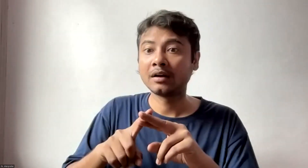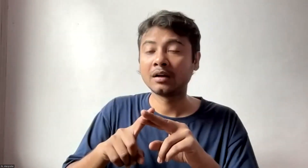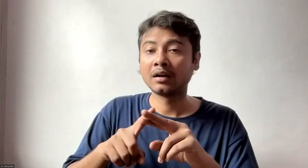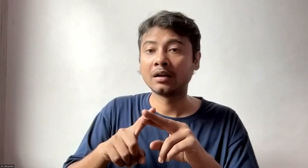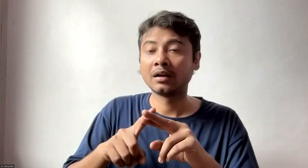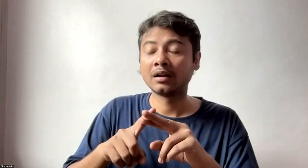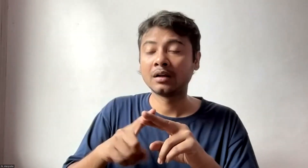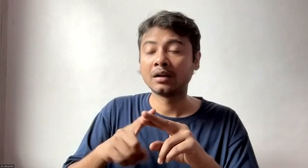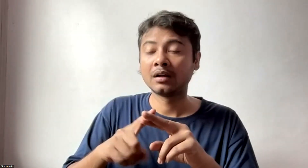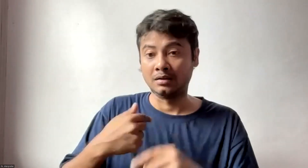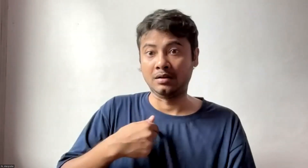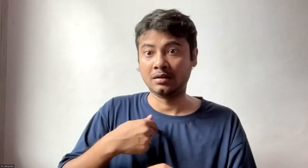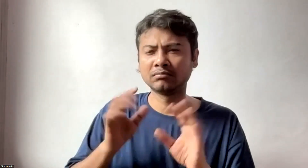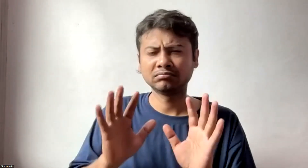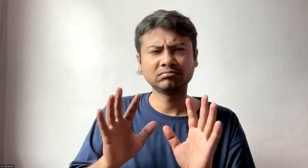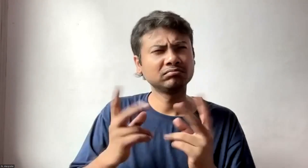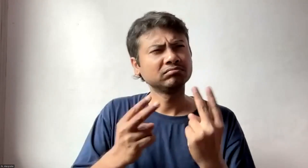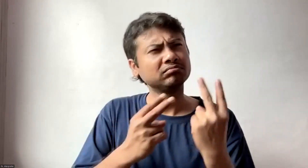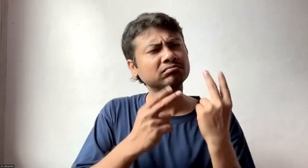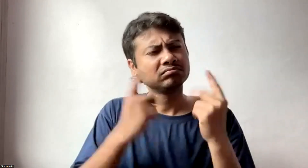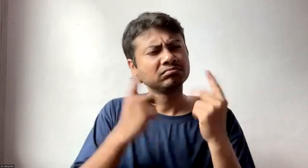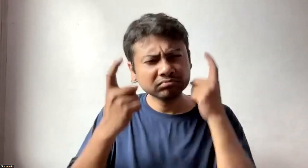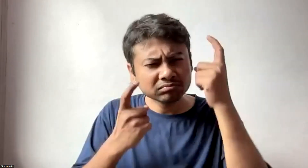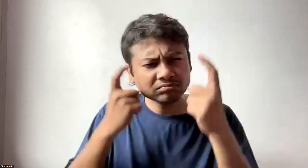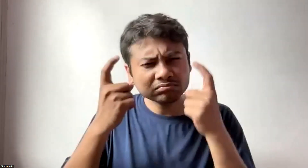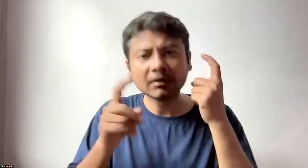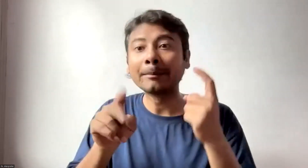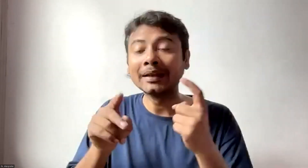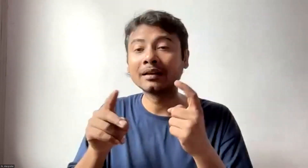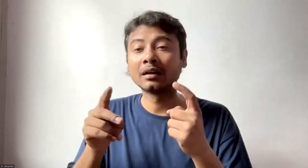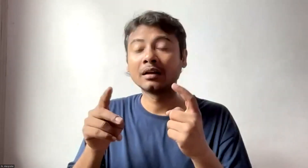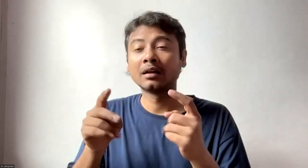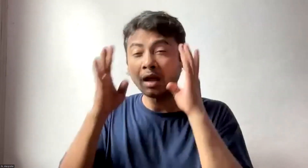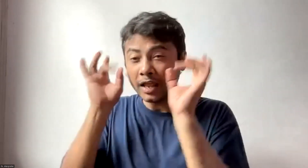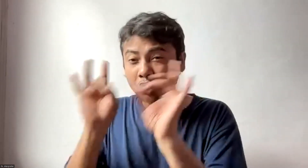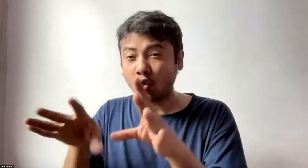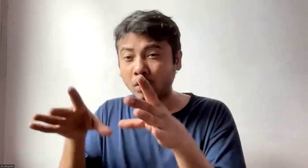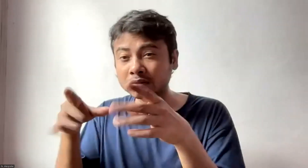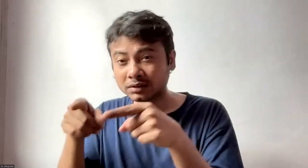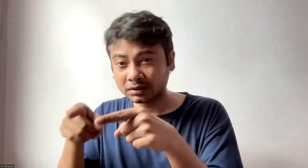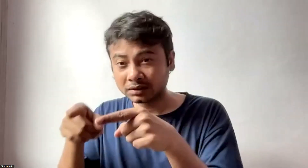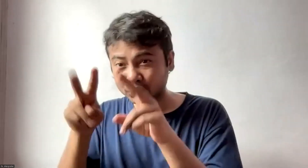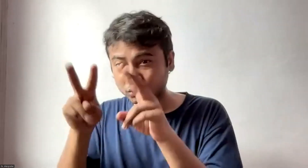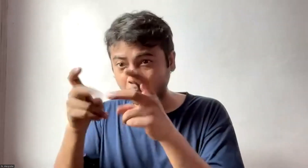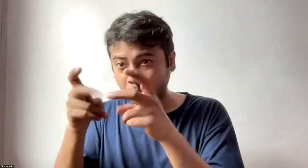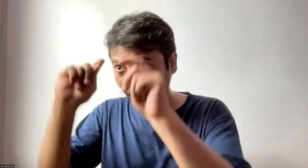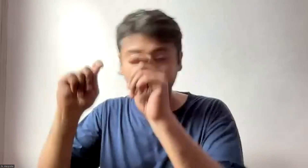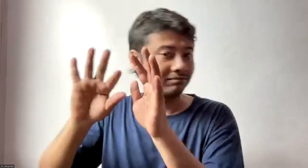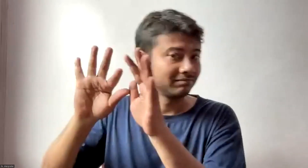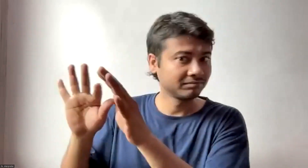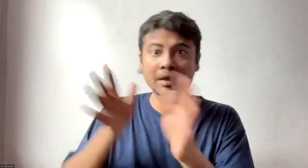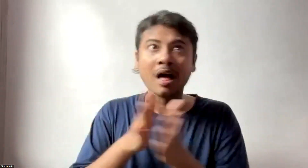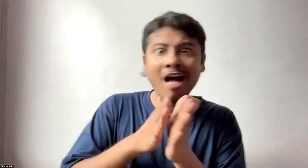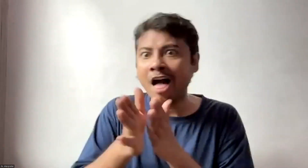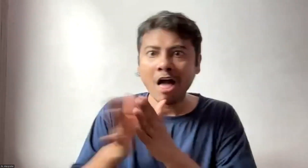passion. You are trying to intelligently solve the situation of your life, because now, as I told you, that a good